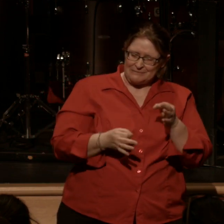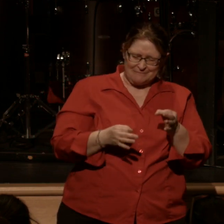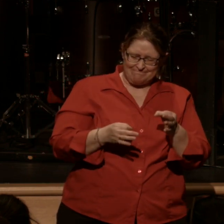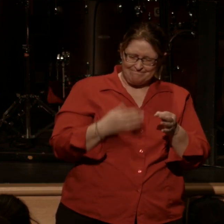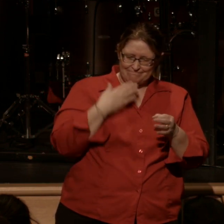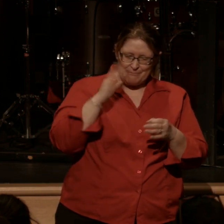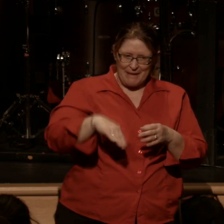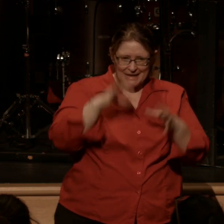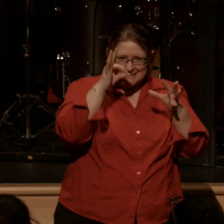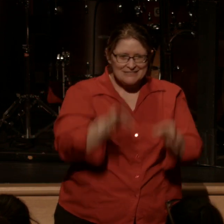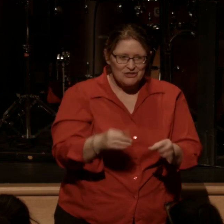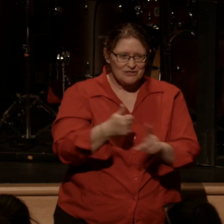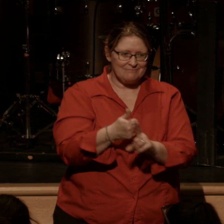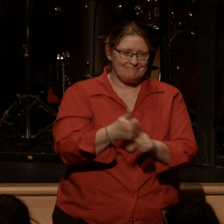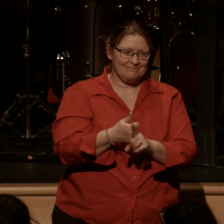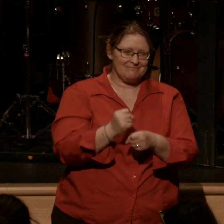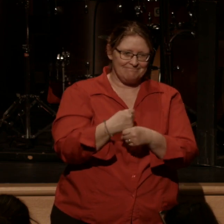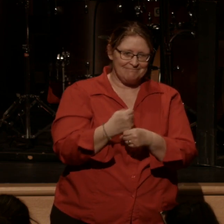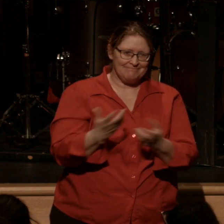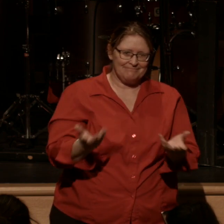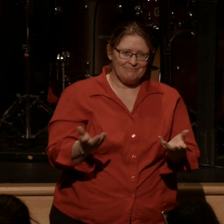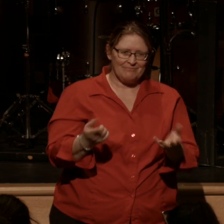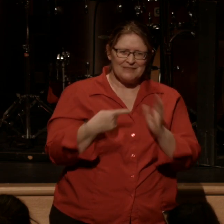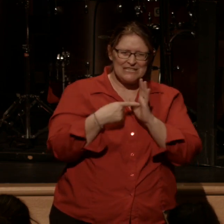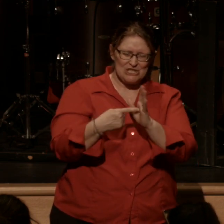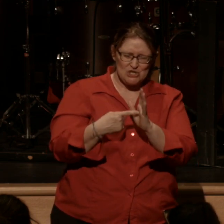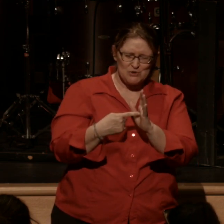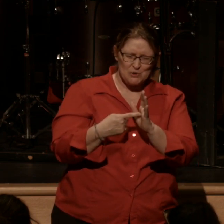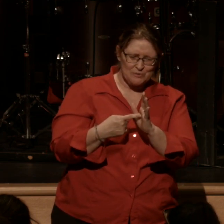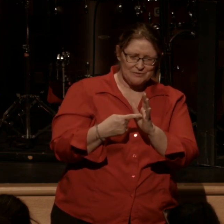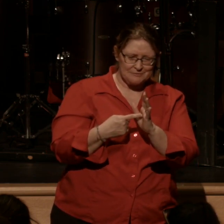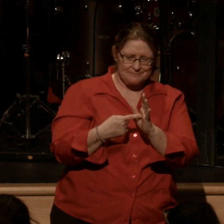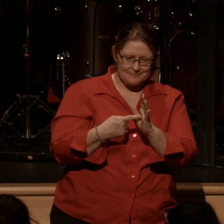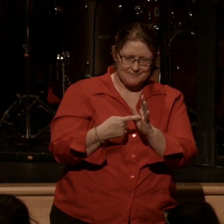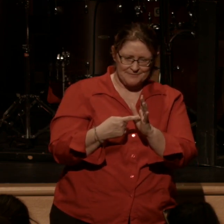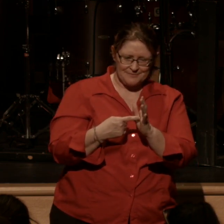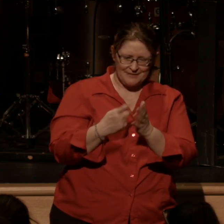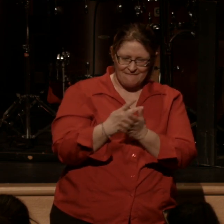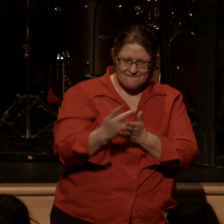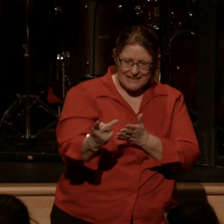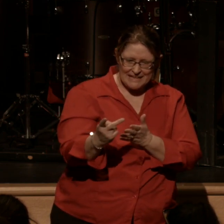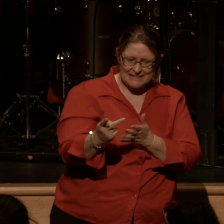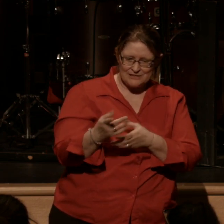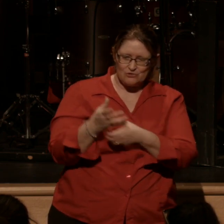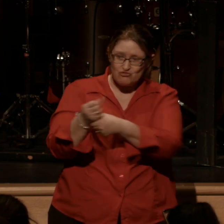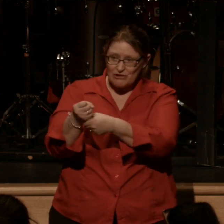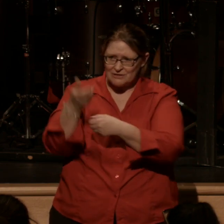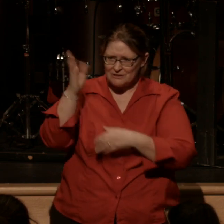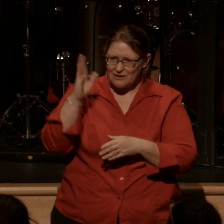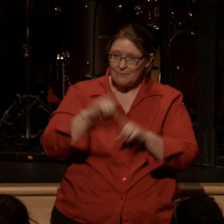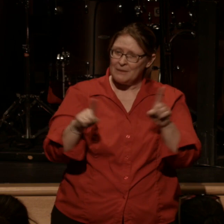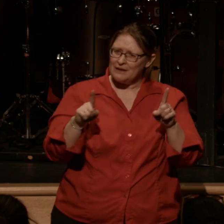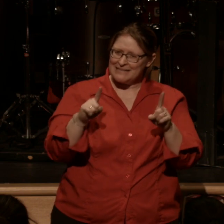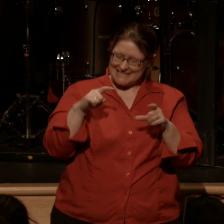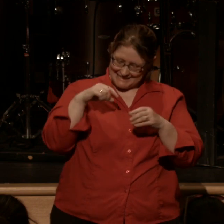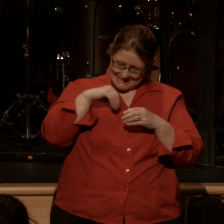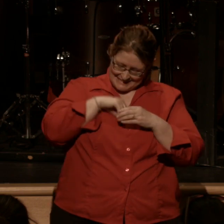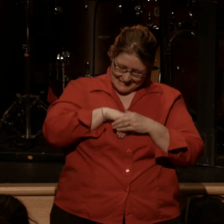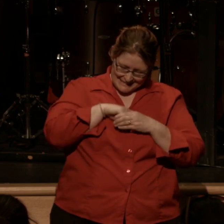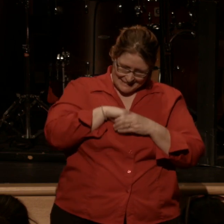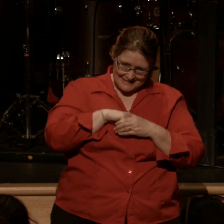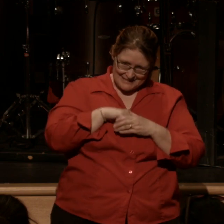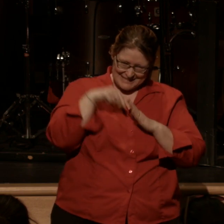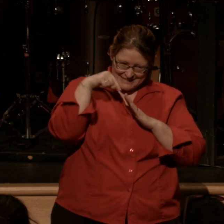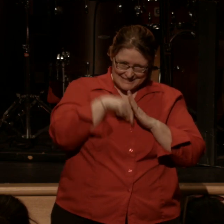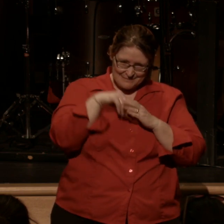poor decisions. He shows glimpses of failing to trust God. But deep down inside, it says